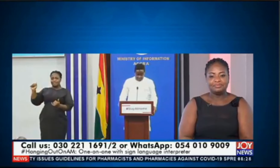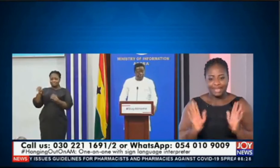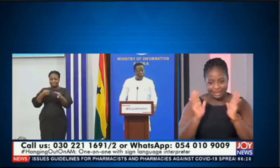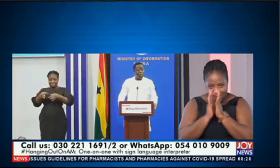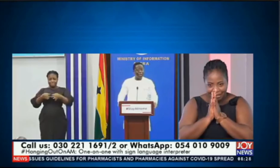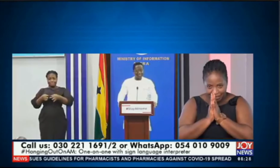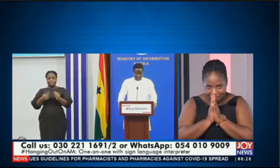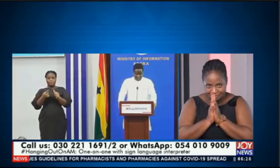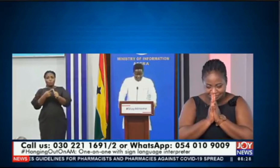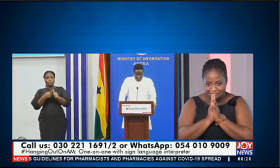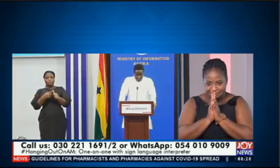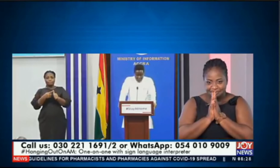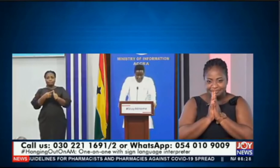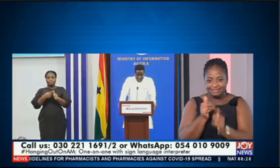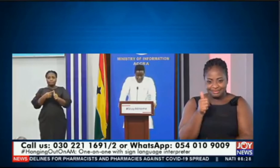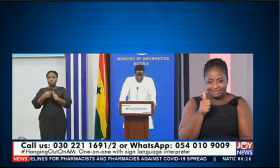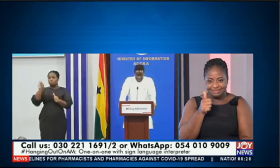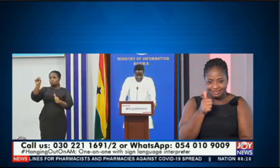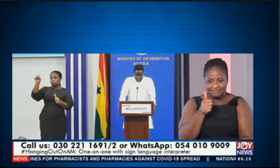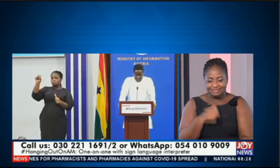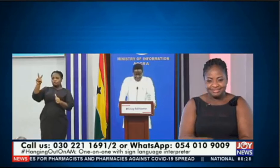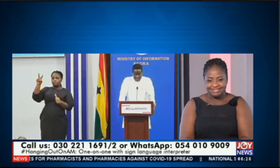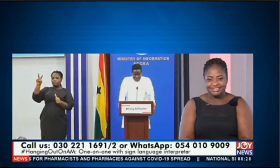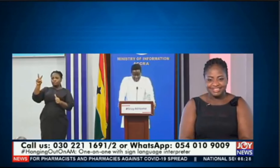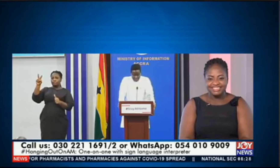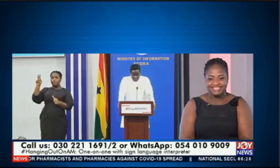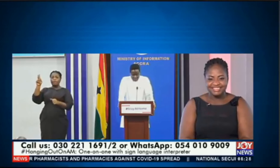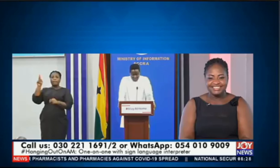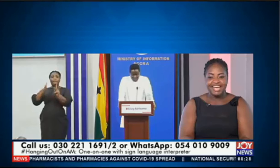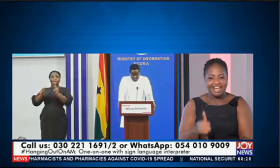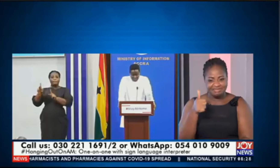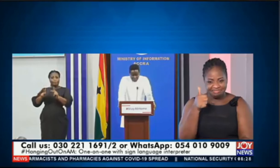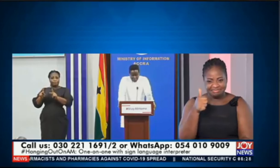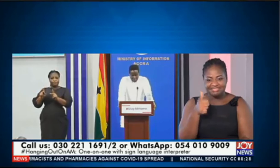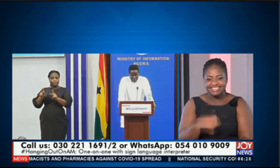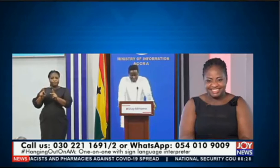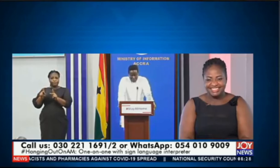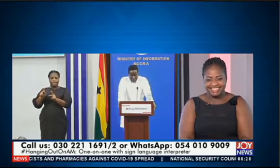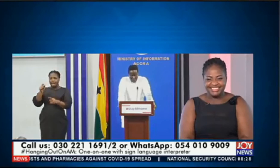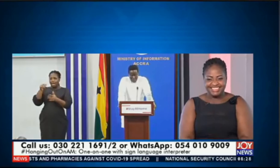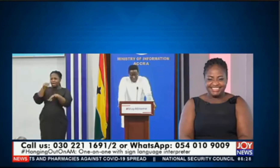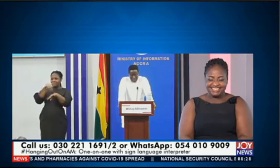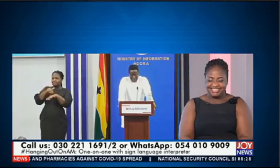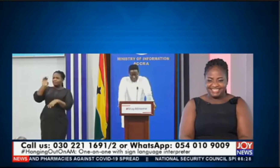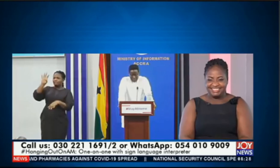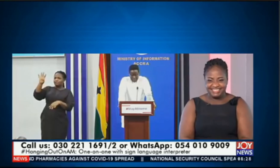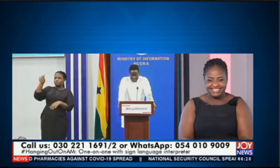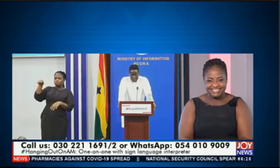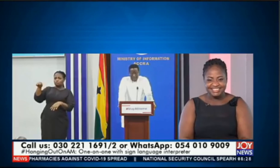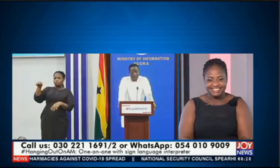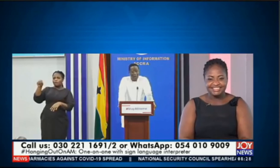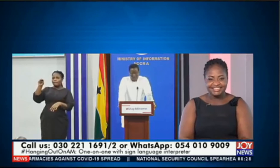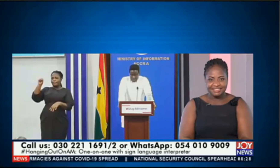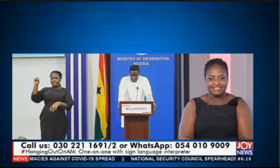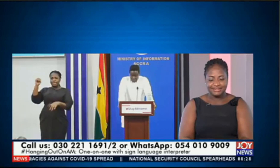money. Inshallah, all of us will get the big money in this country before we die. Inshallah. God bless you people, Joy